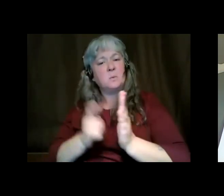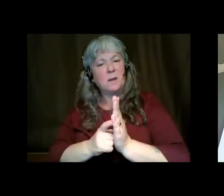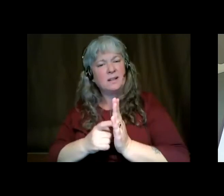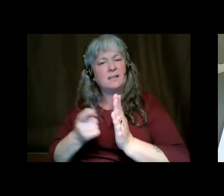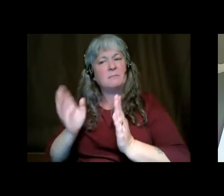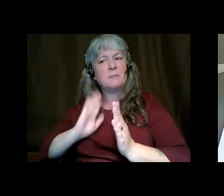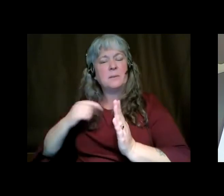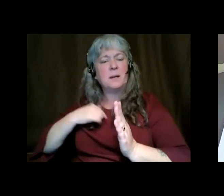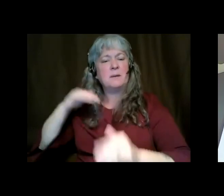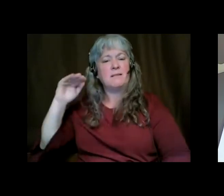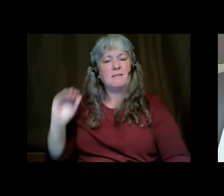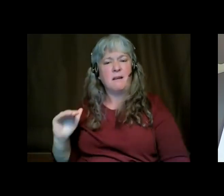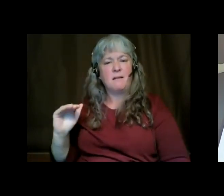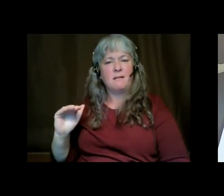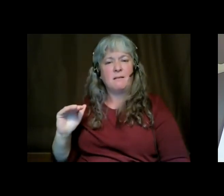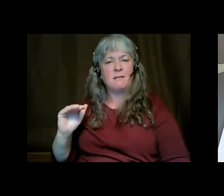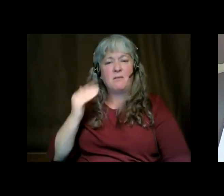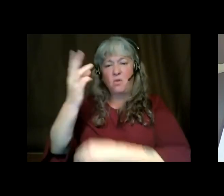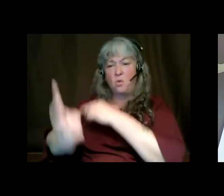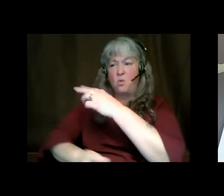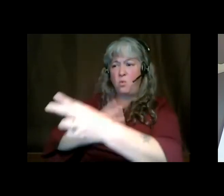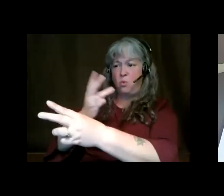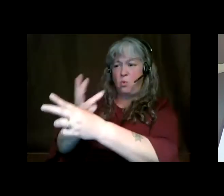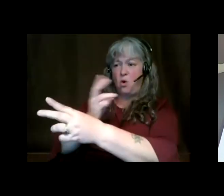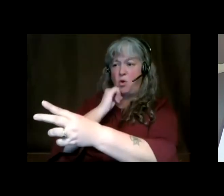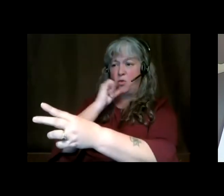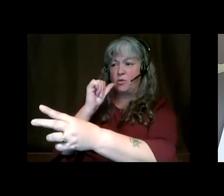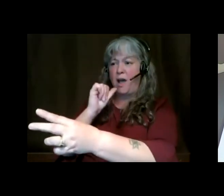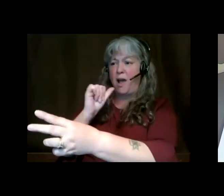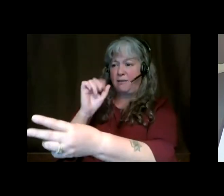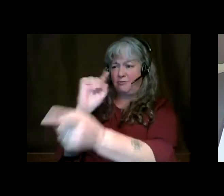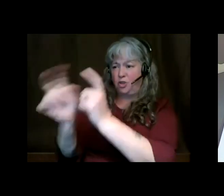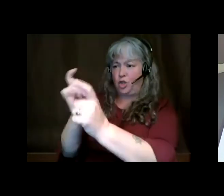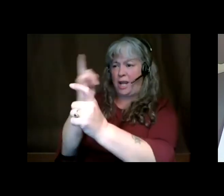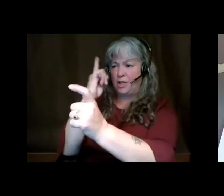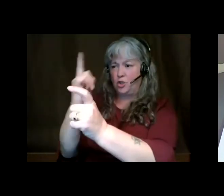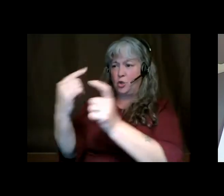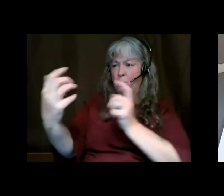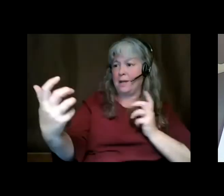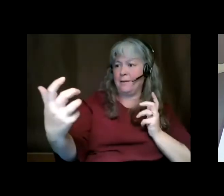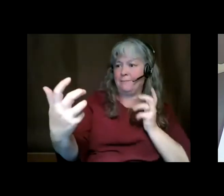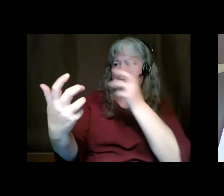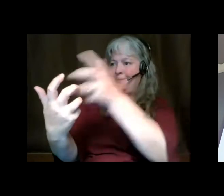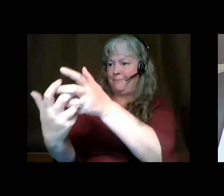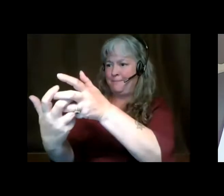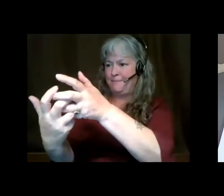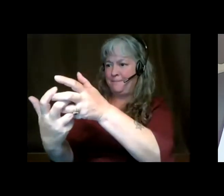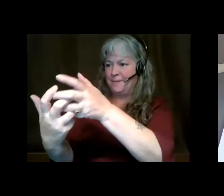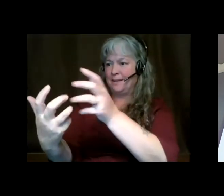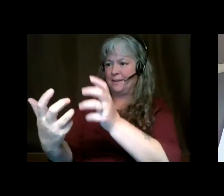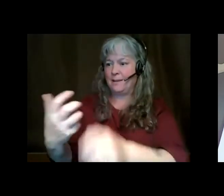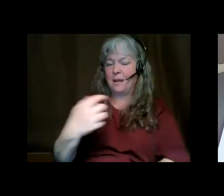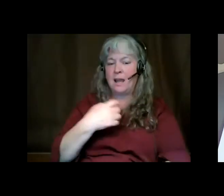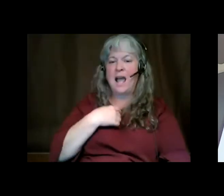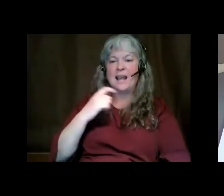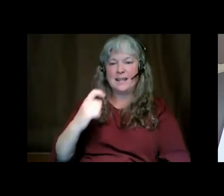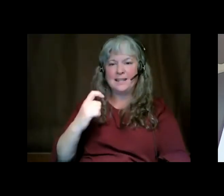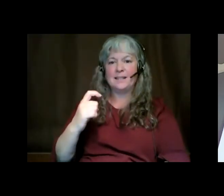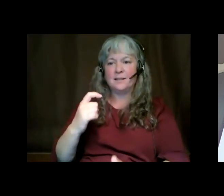me was not accommodating for me. So maybe I was going to have to adjust to accommodate for the world that I was living